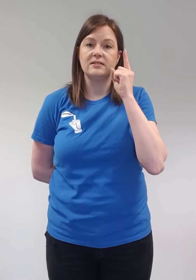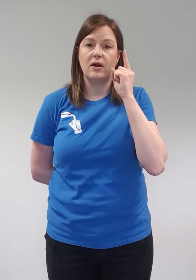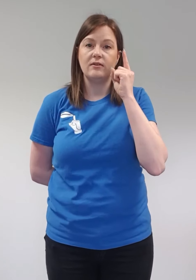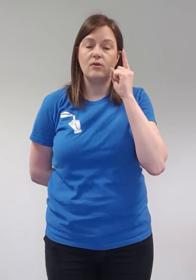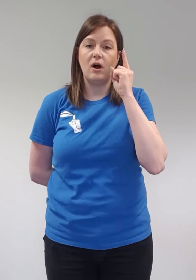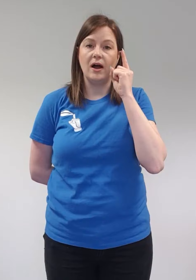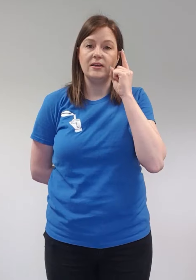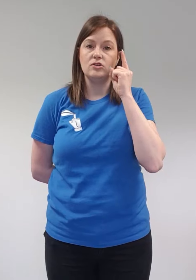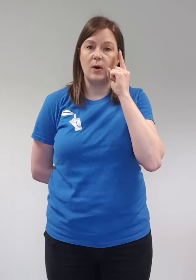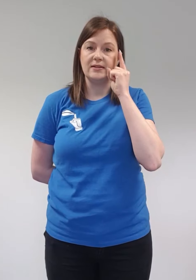side of your eye twice.